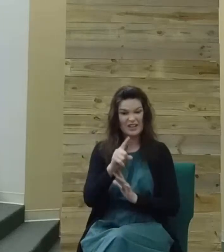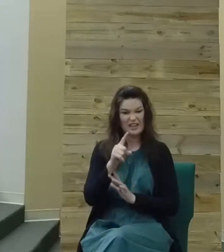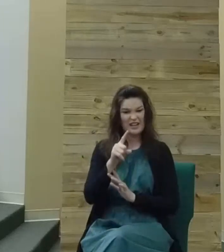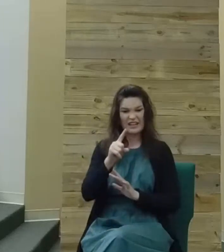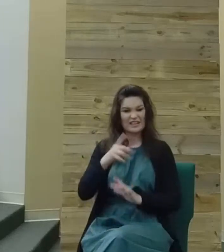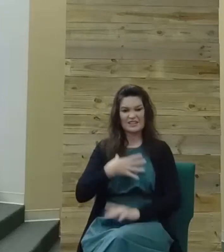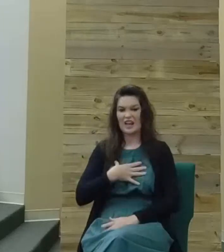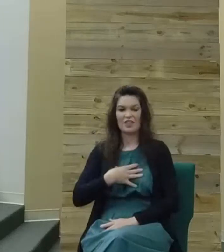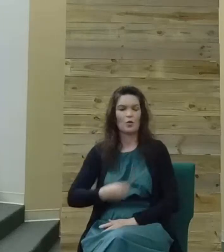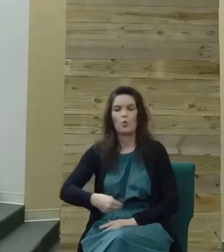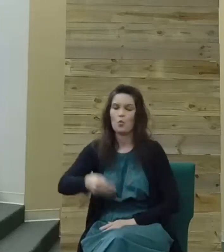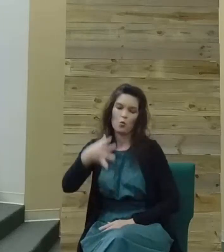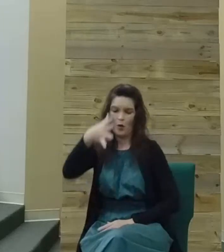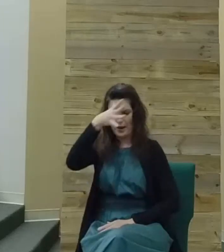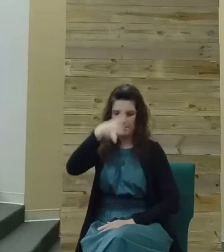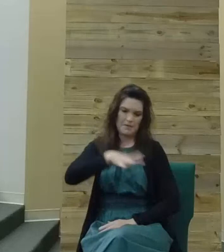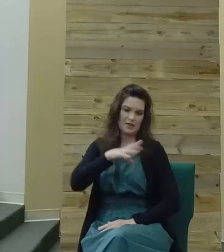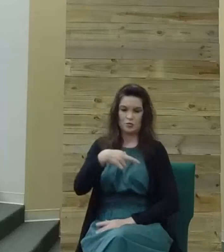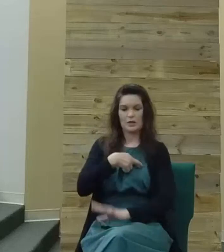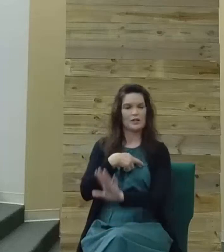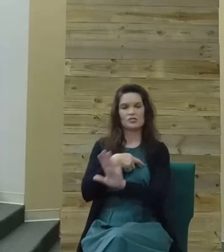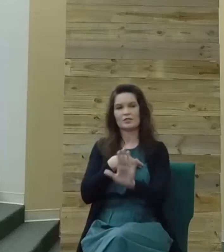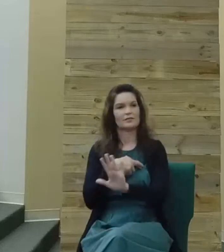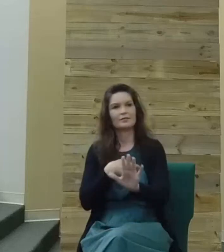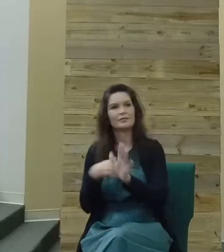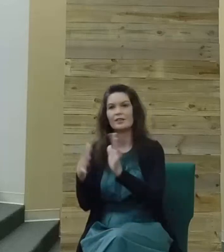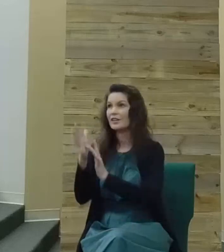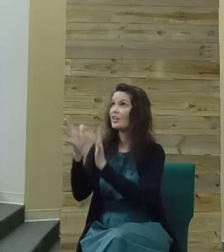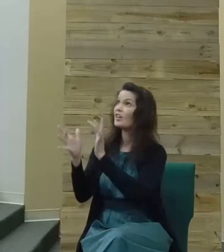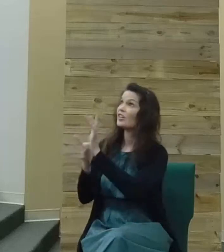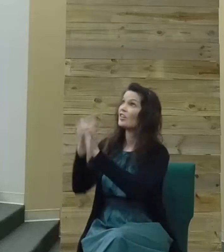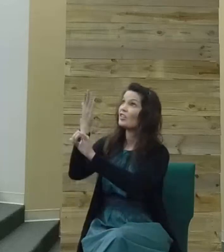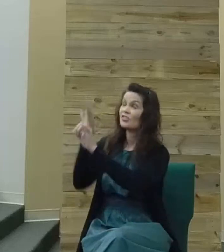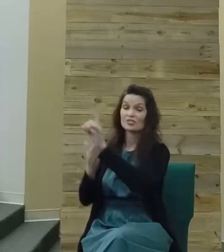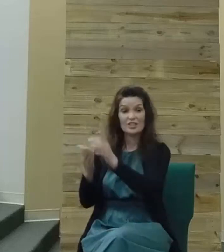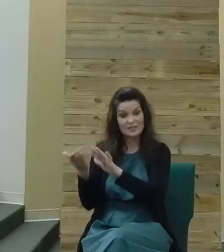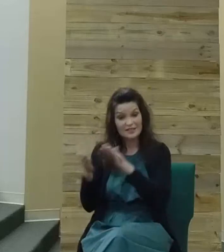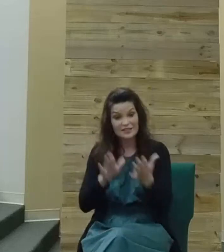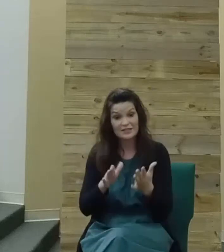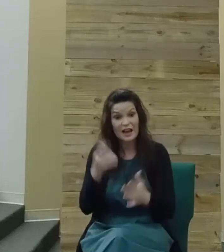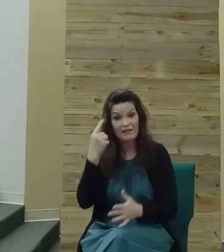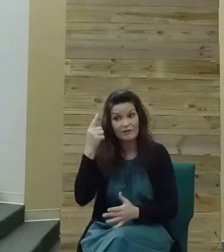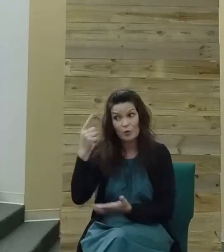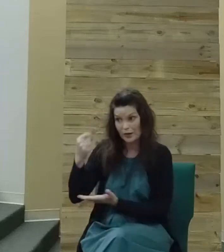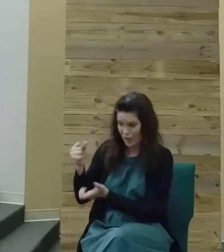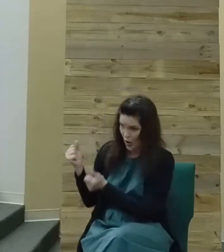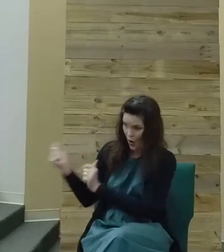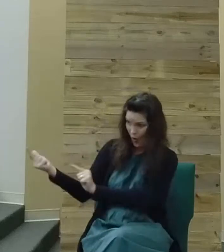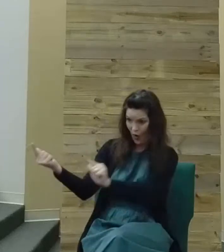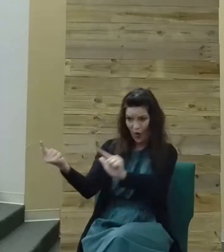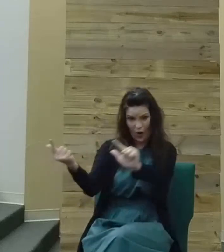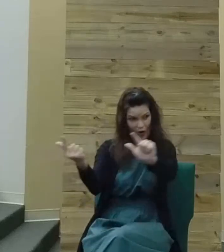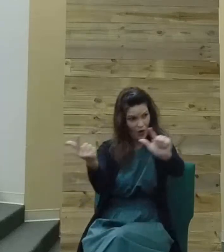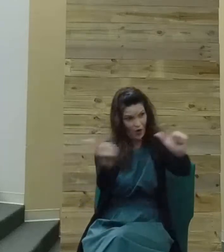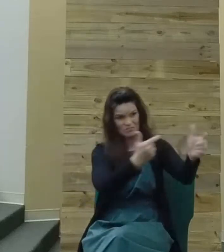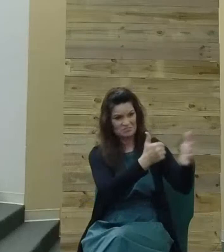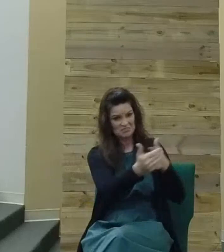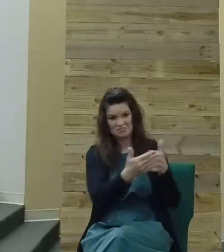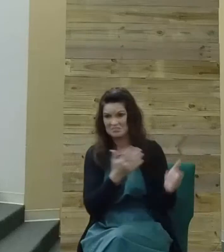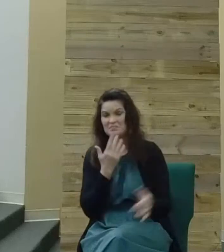claim, is not the white man's religion. Jesus died to reconcile people from every